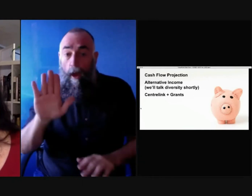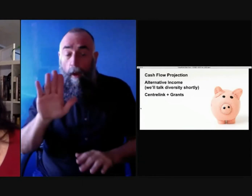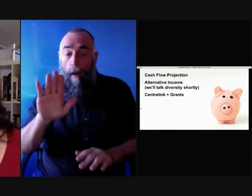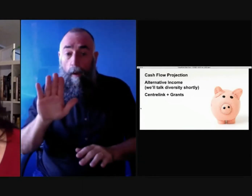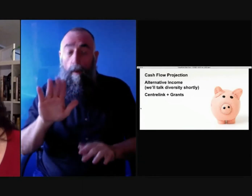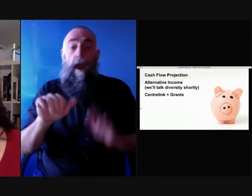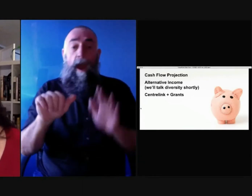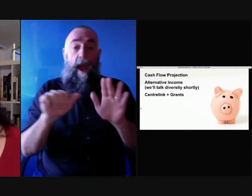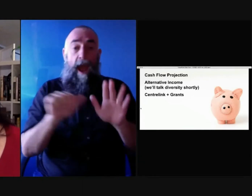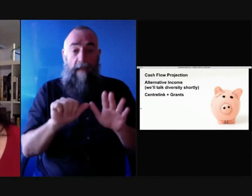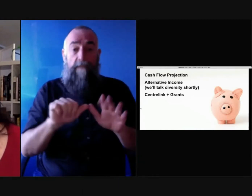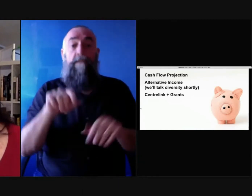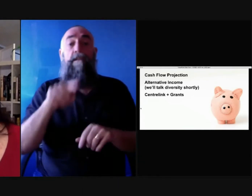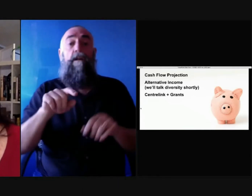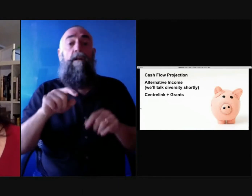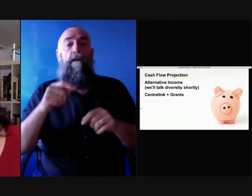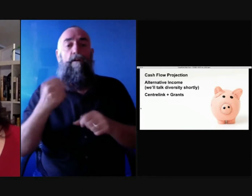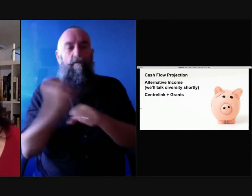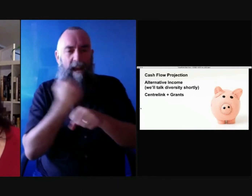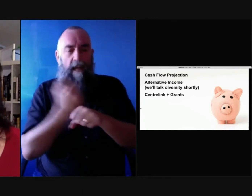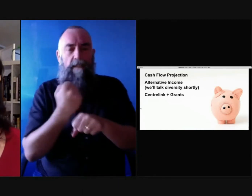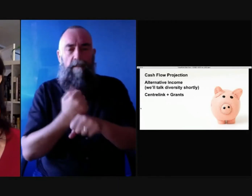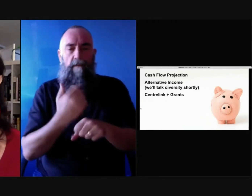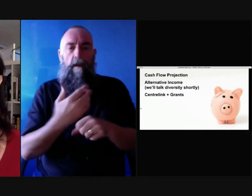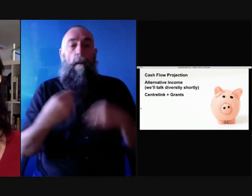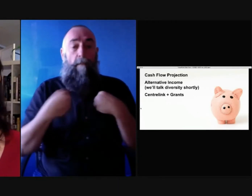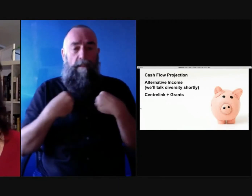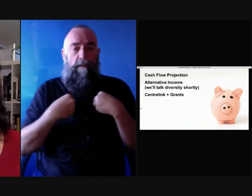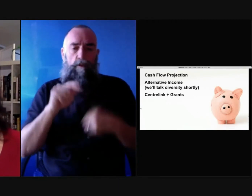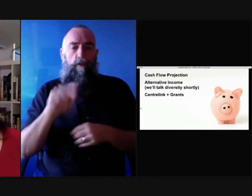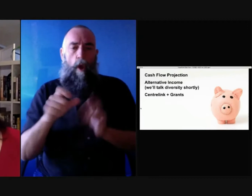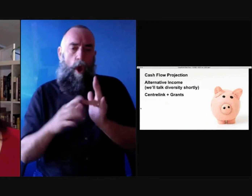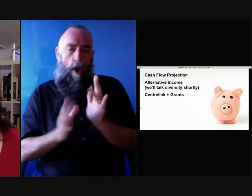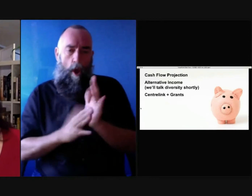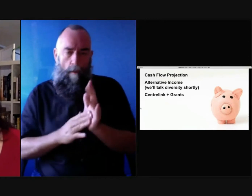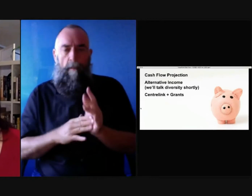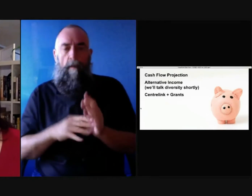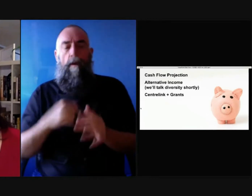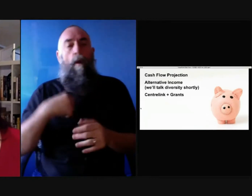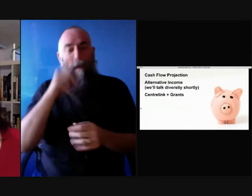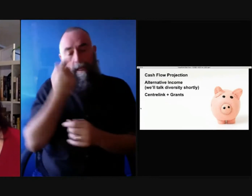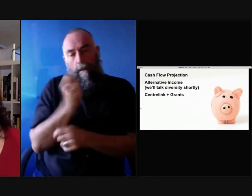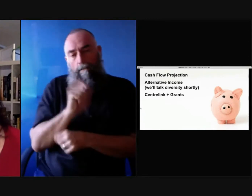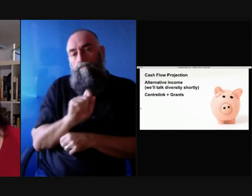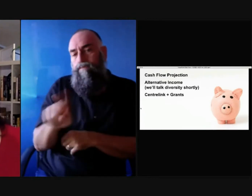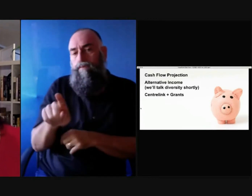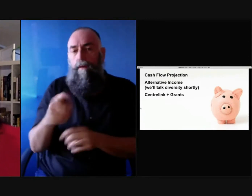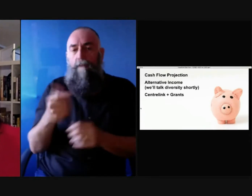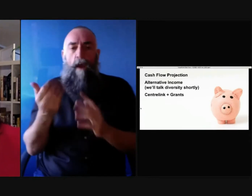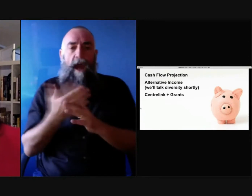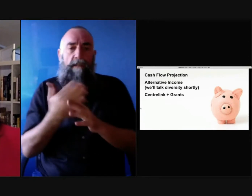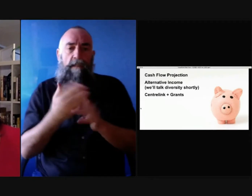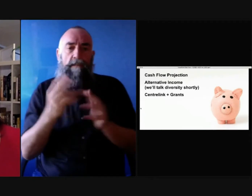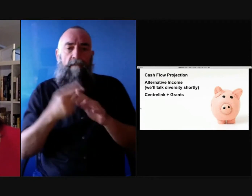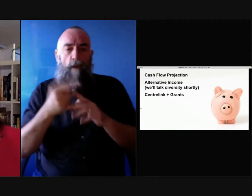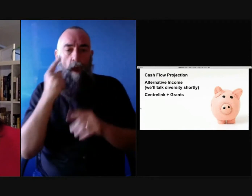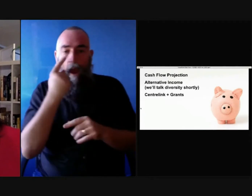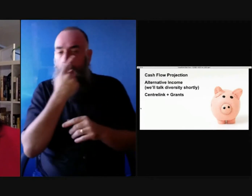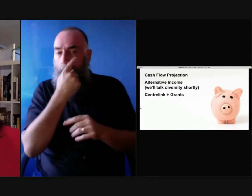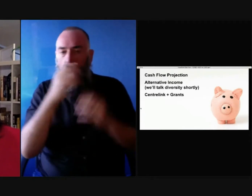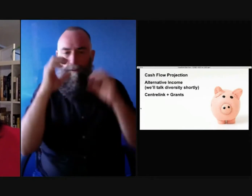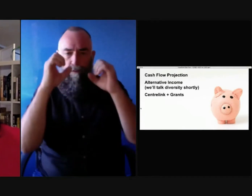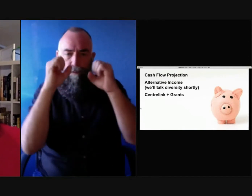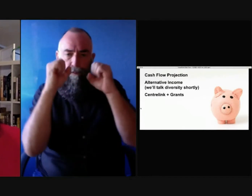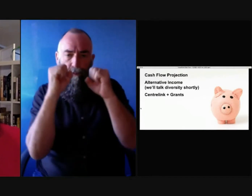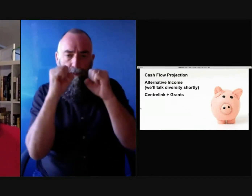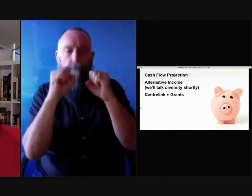hello@creativeplusbusiness.com and we will be able to send you accessible versions of all of the documents that we've mentioned and an accessible version of